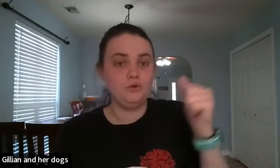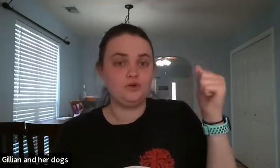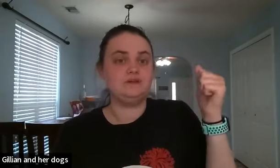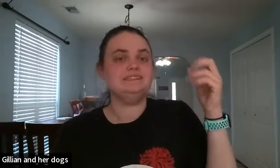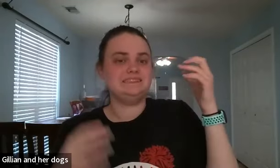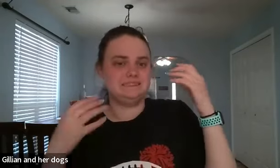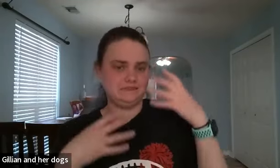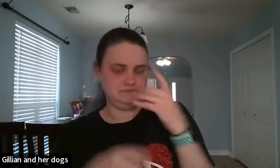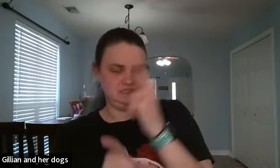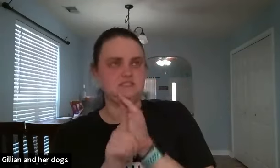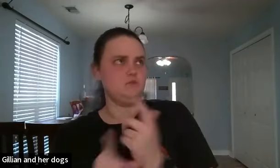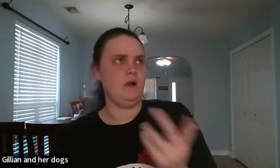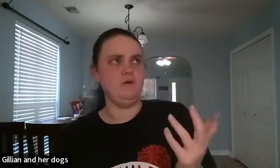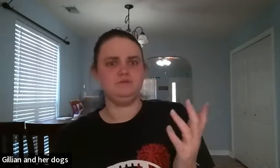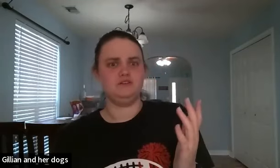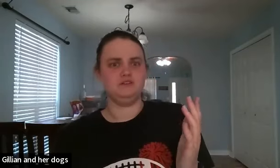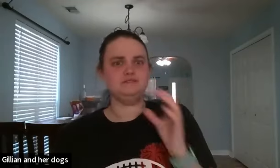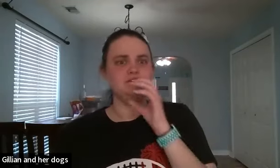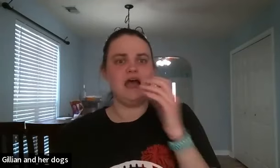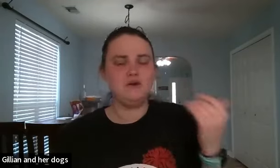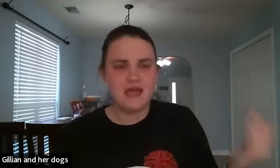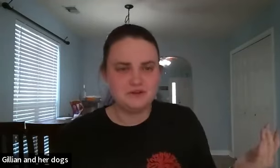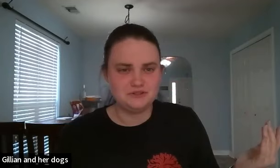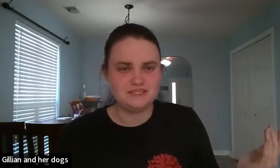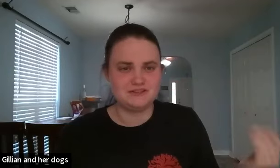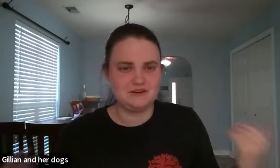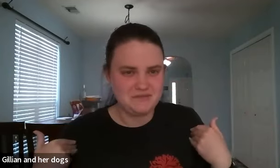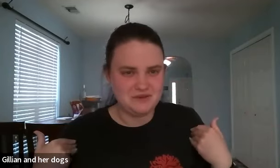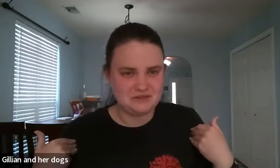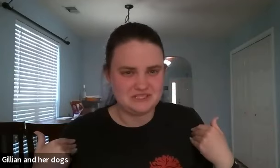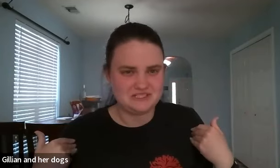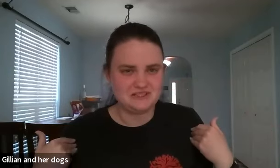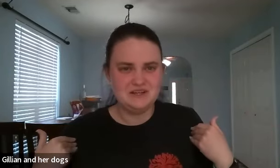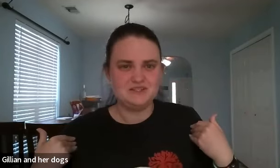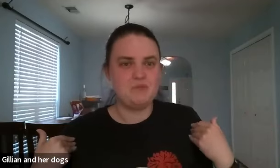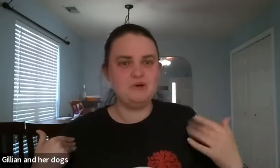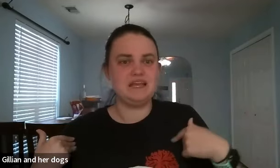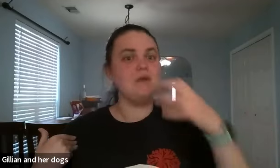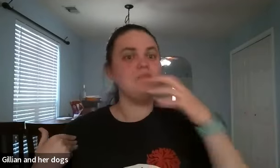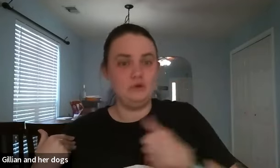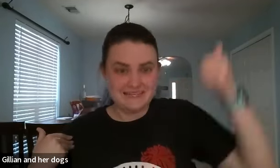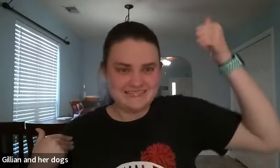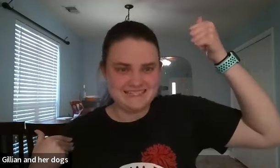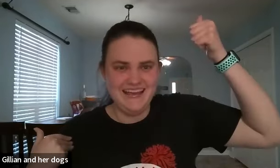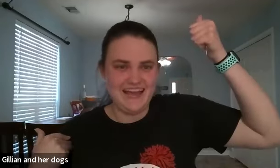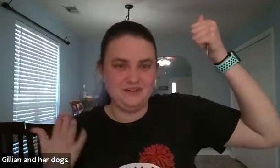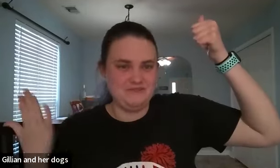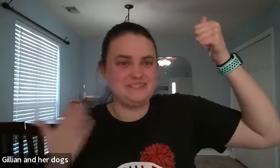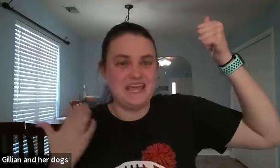older sister. Wow, I'm struggling. I don't have an older sister. I'm the older sister. So I'm always like, I'm the oldest. I don't ever say I'm